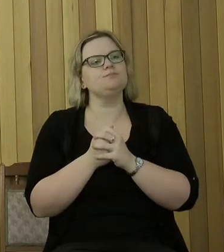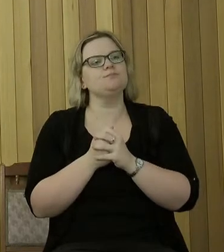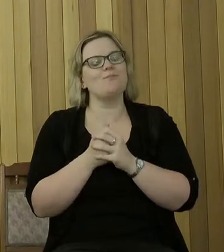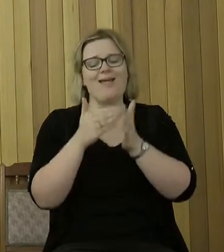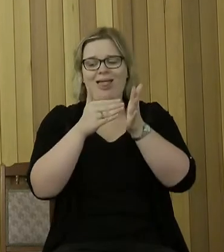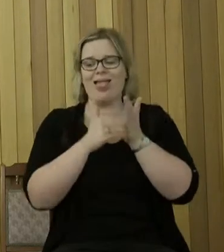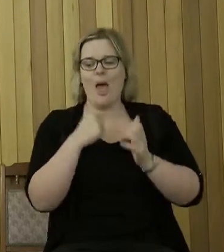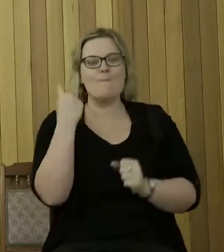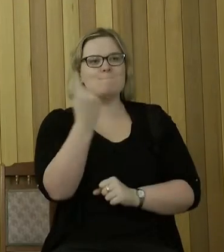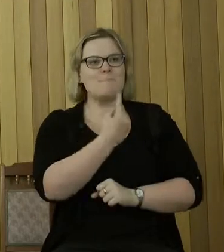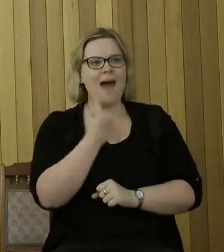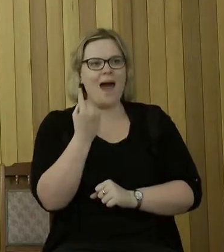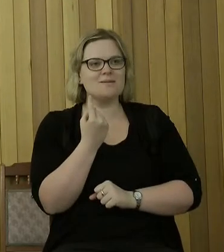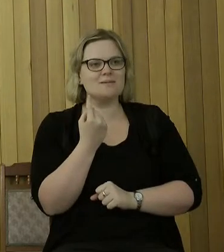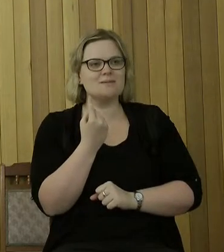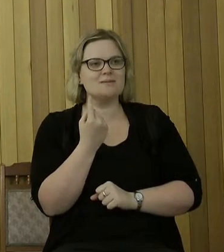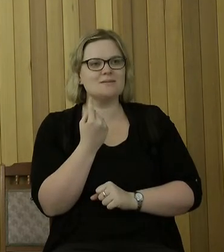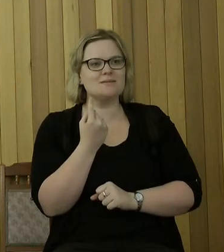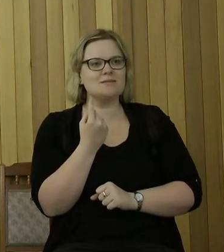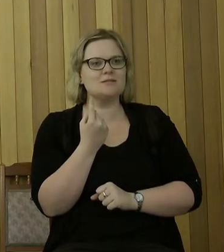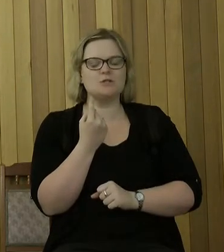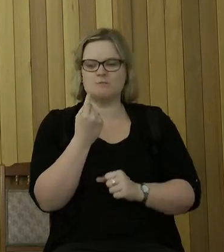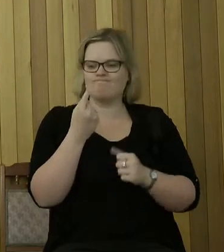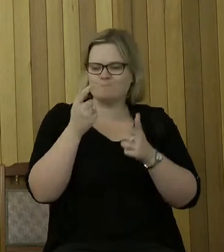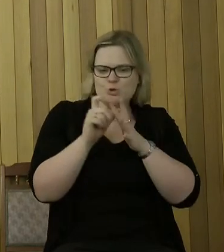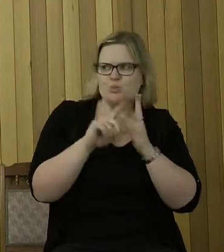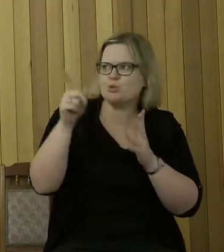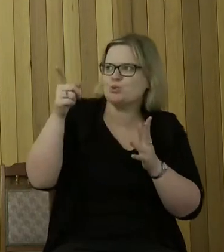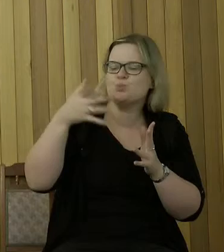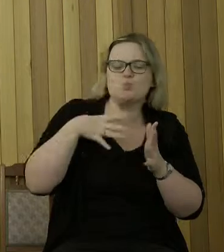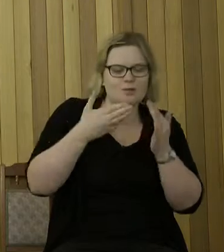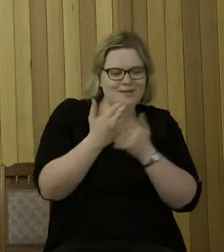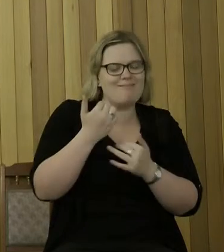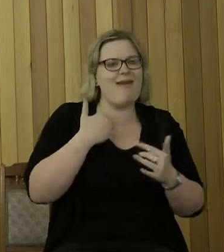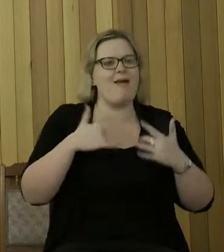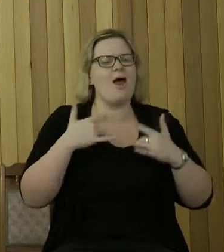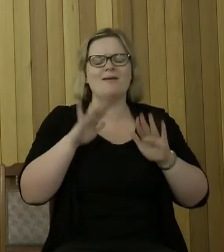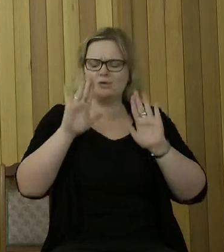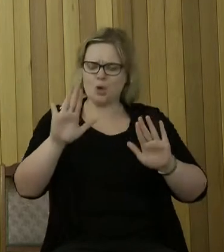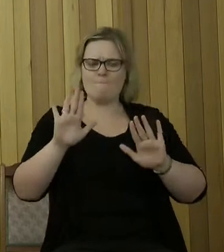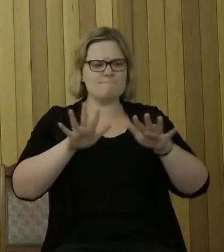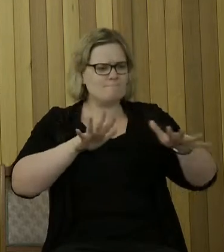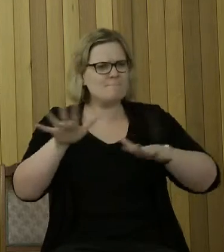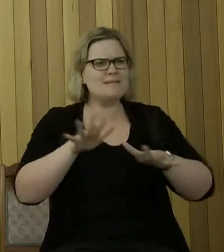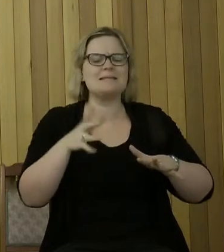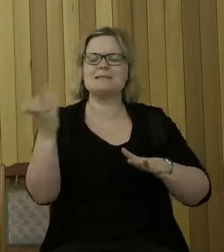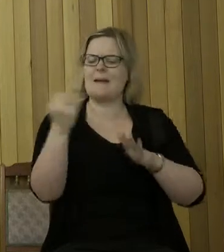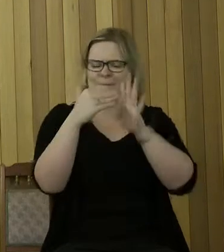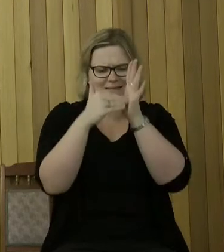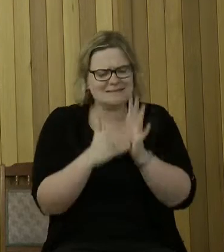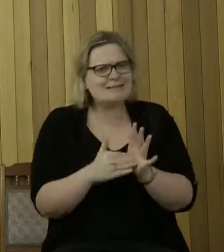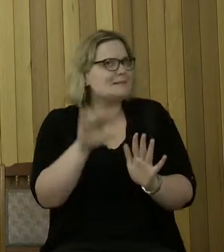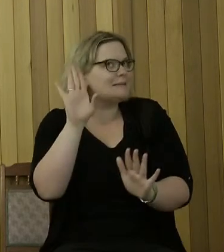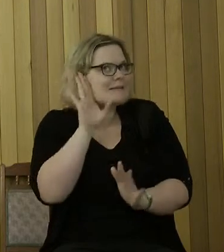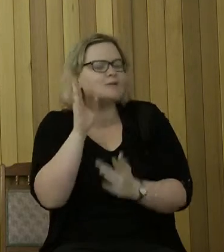Help us to discern your will in our lives. Help us to stop from the business and come and sit at your feet, Lord. Help